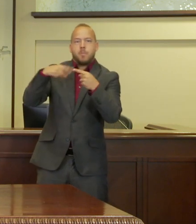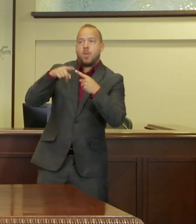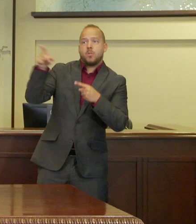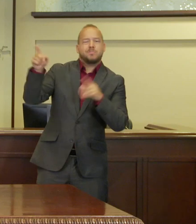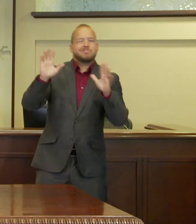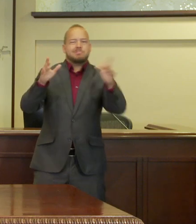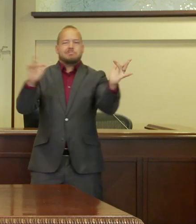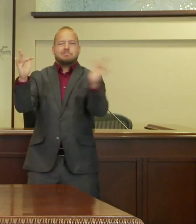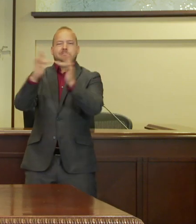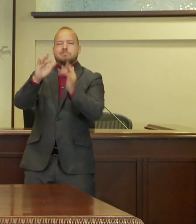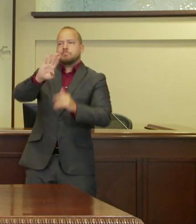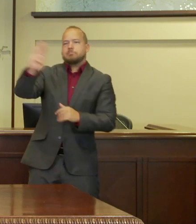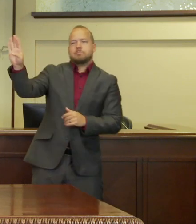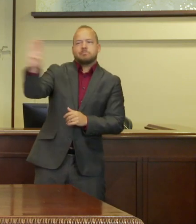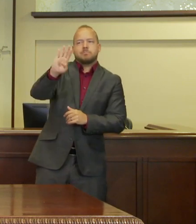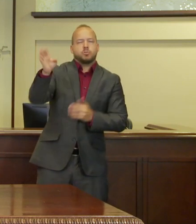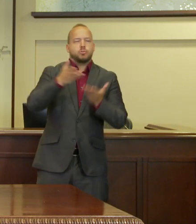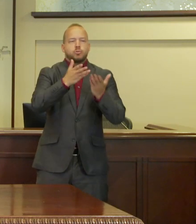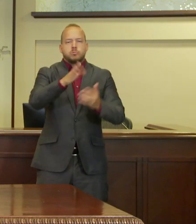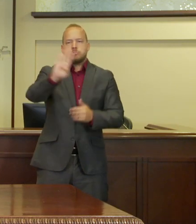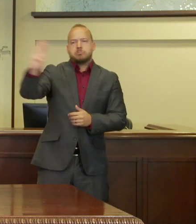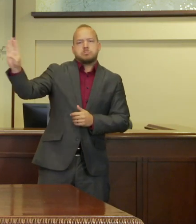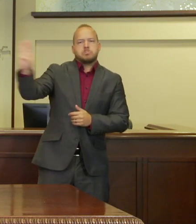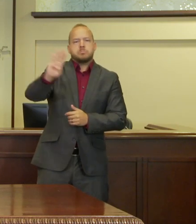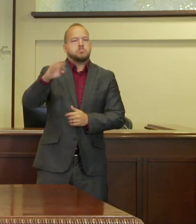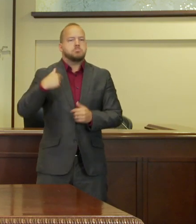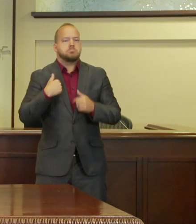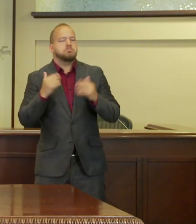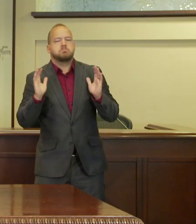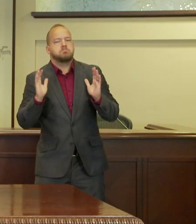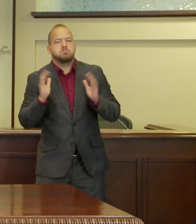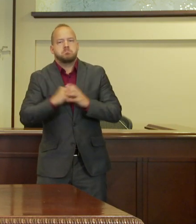Gresham Police Department for some of those specifics.